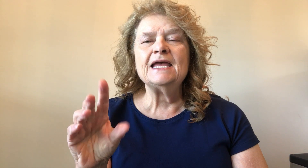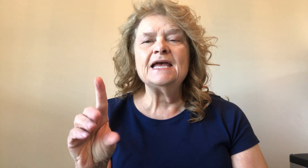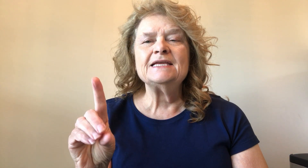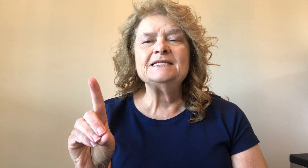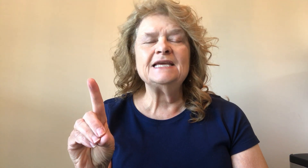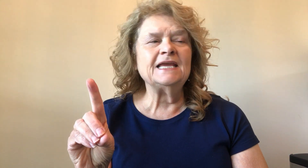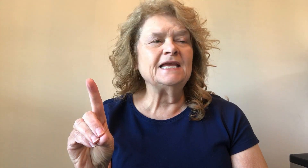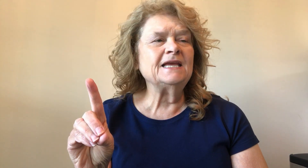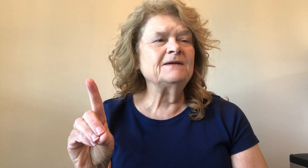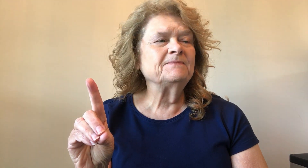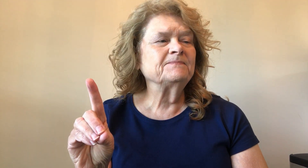R-O-A-D.